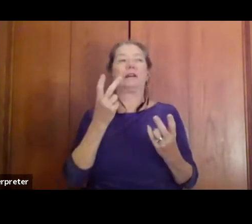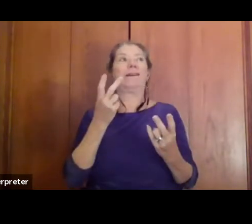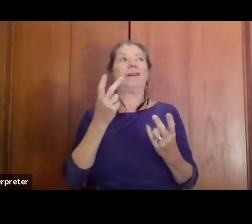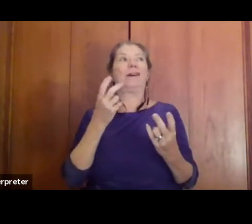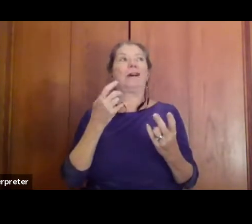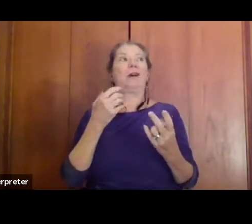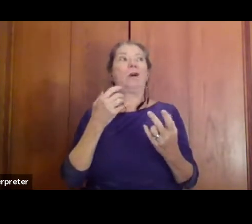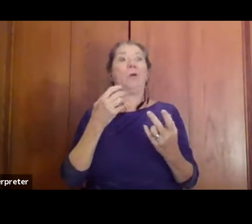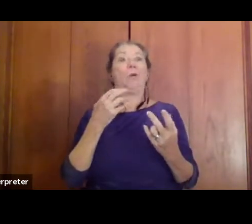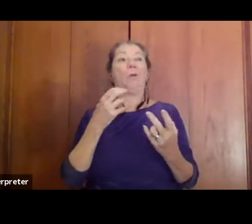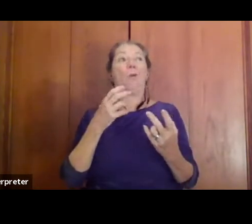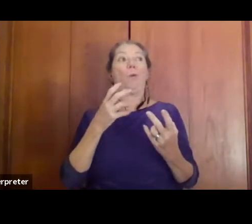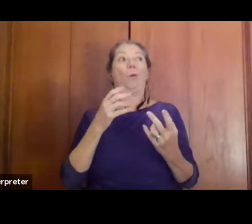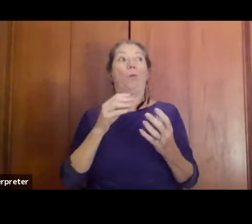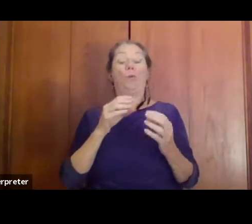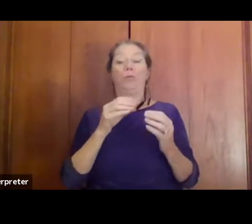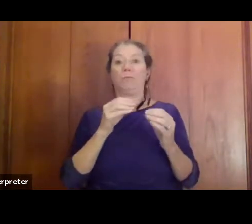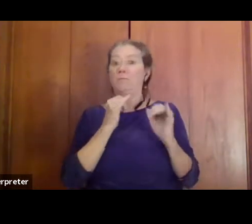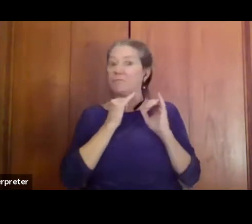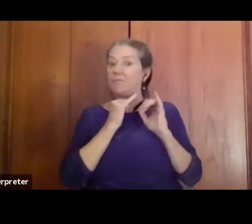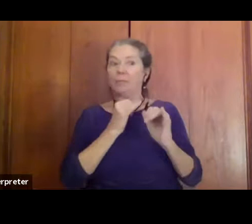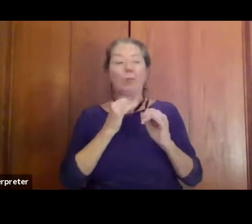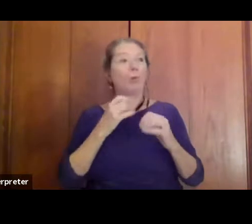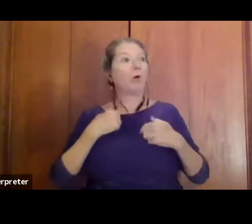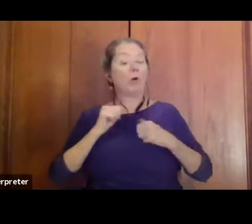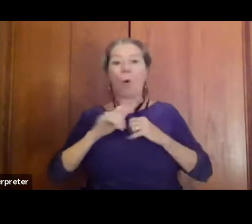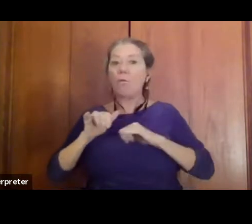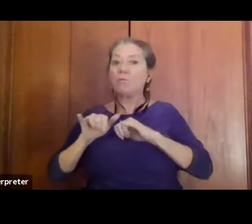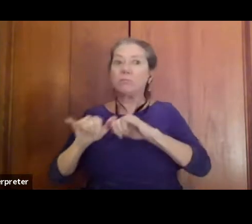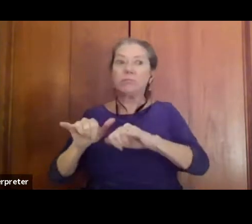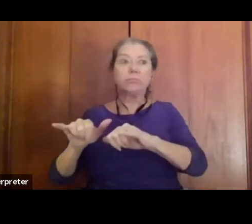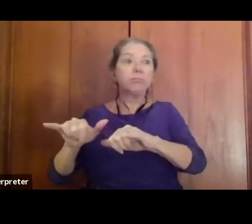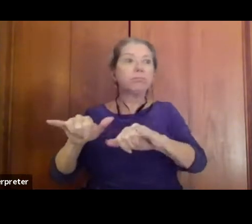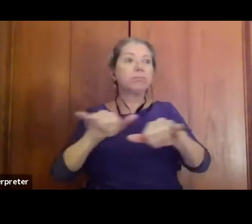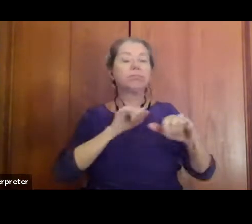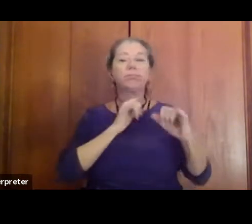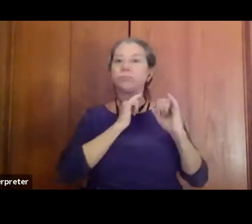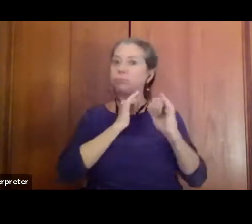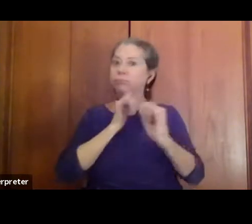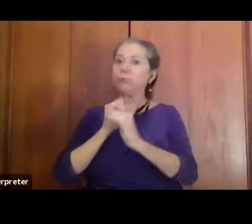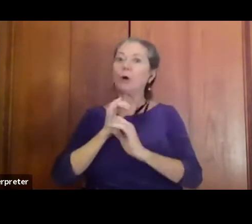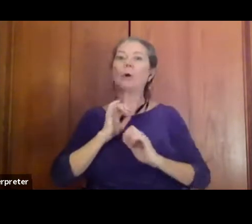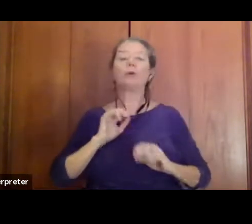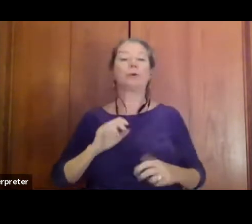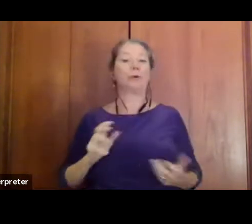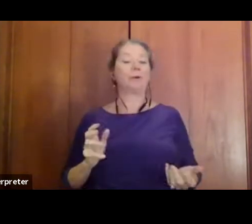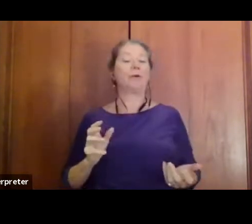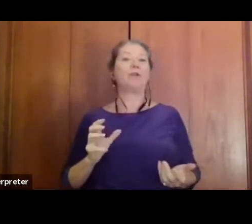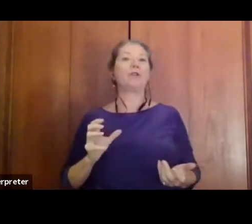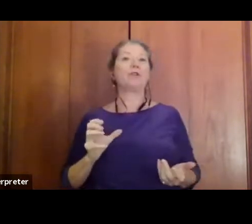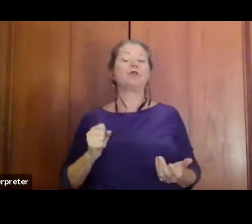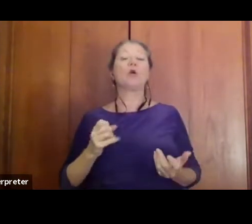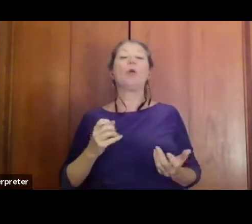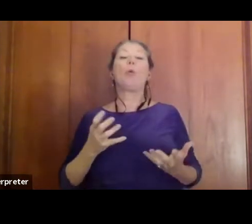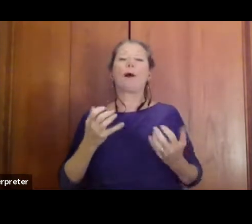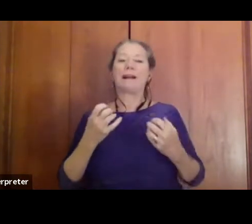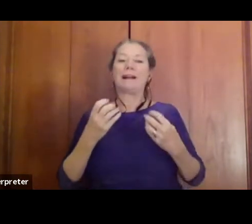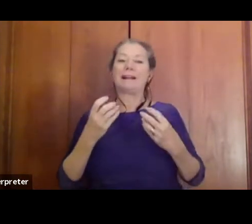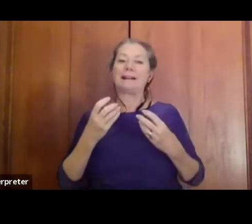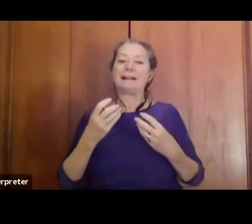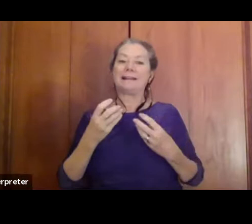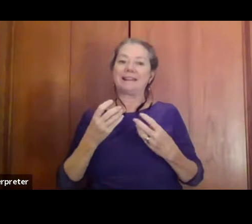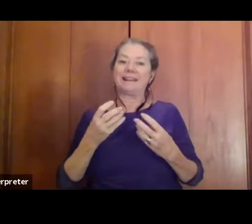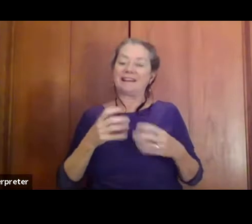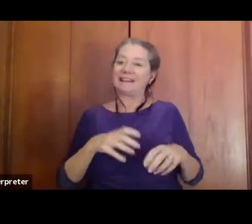similarities than differences. And so we want to take this time to acknowledge the long,